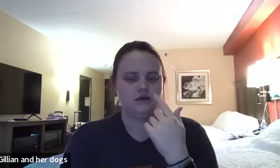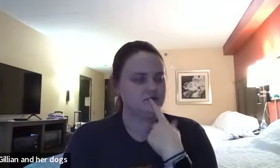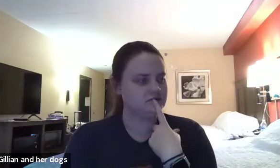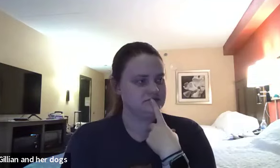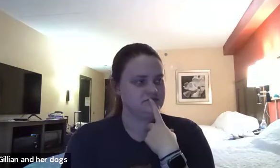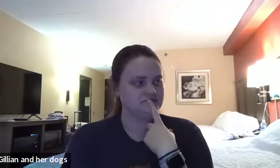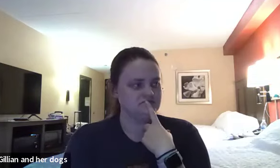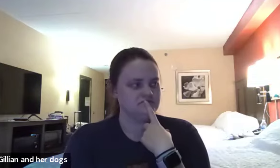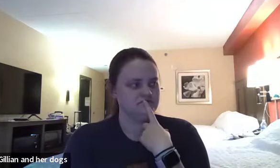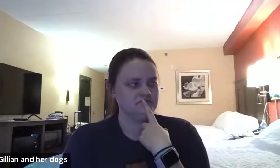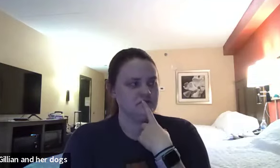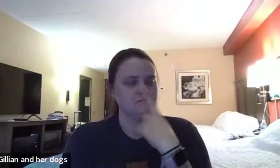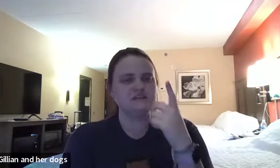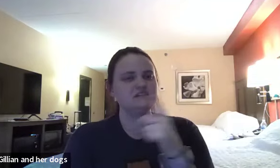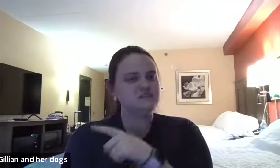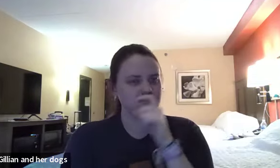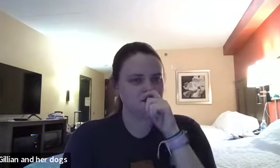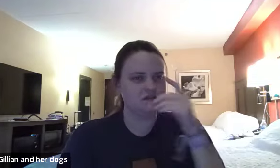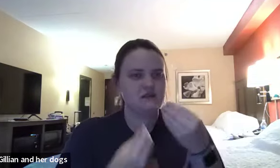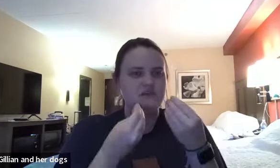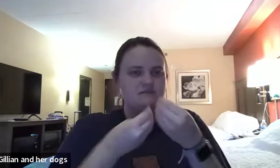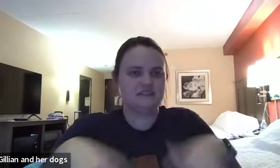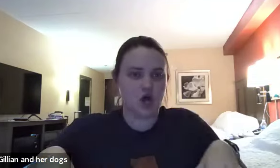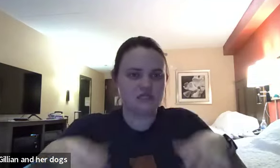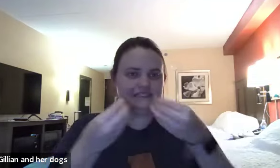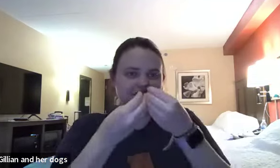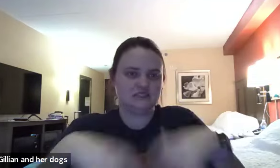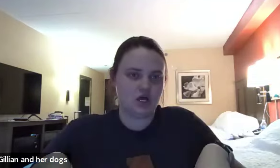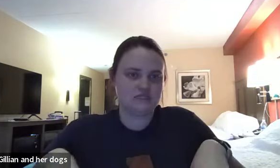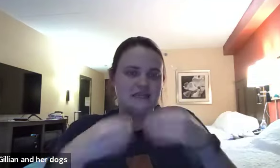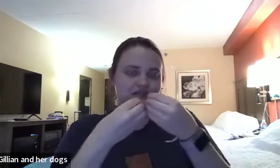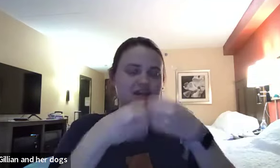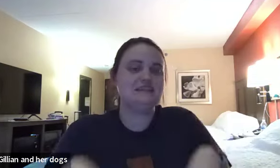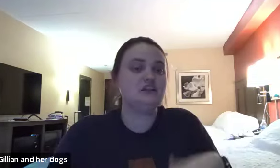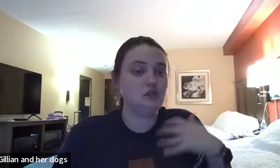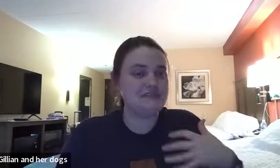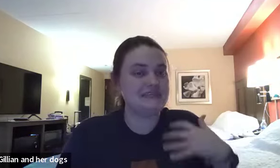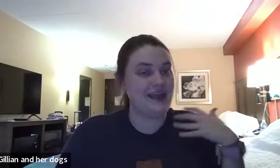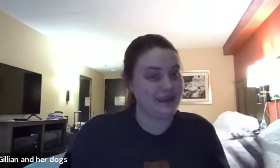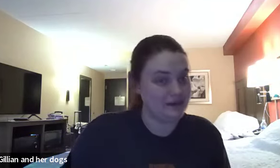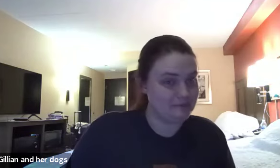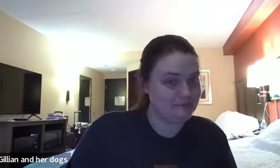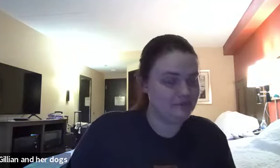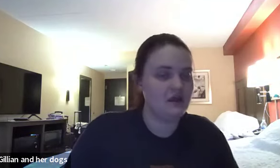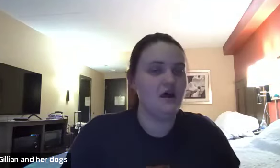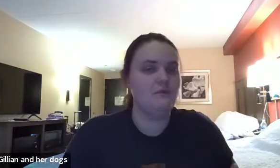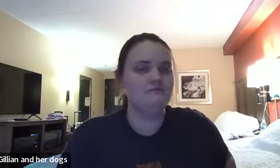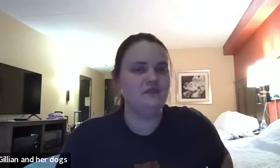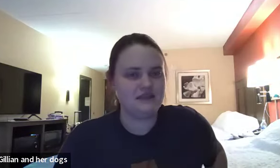um, because the sign for lost that I'm thinking of is lost, lost, and that is like losing an item. Not